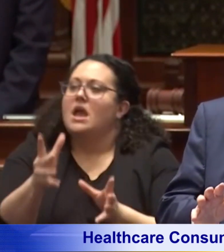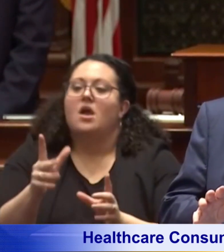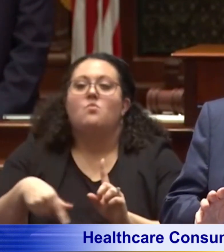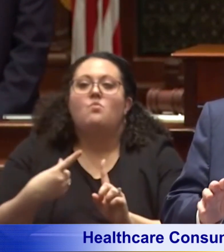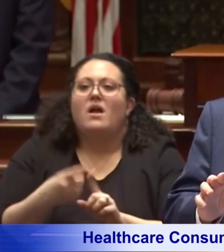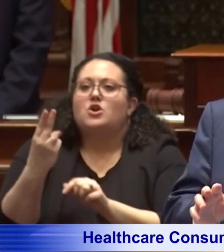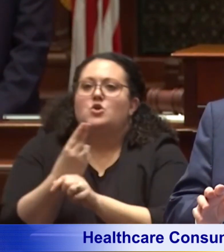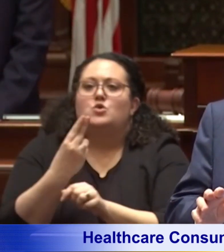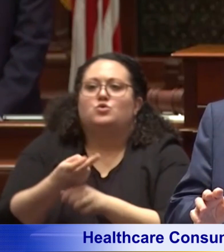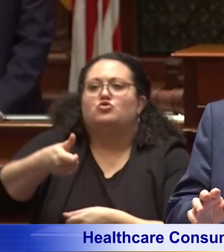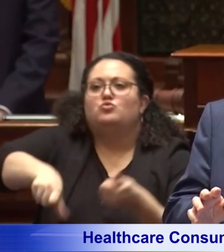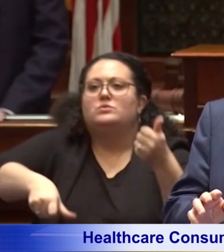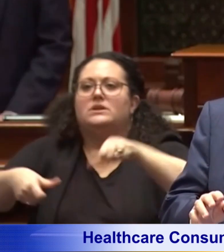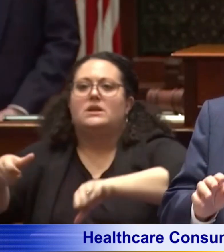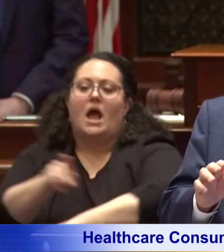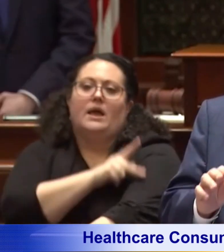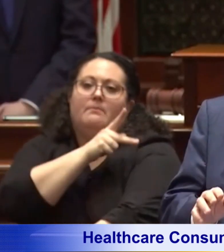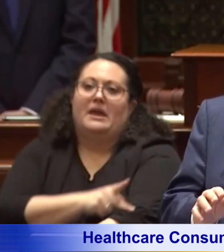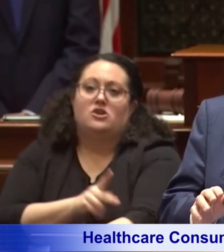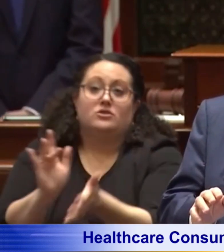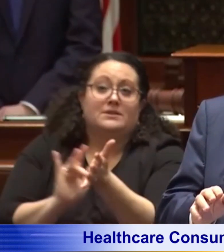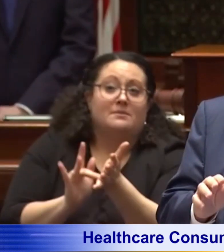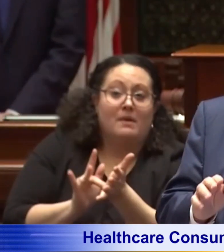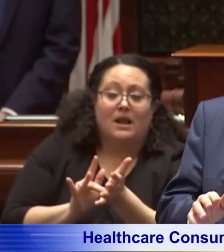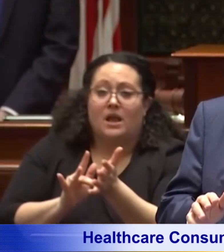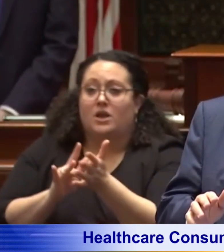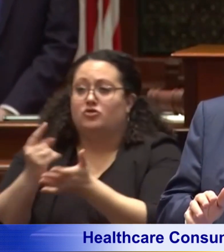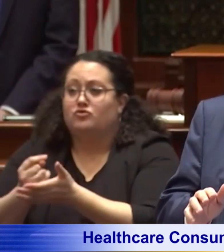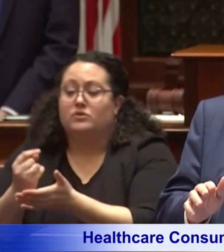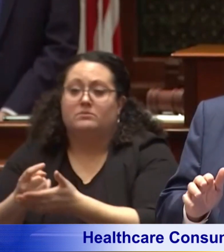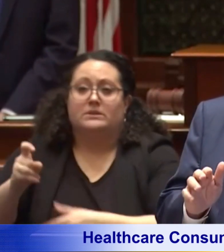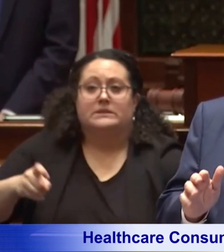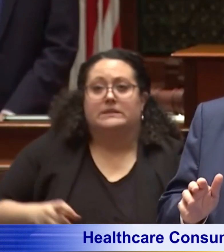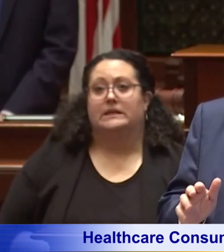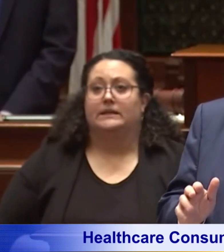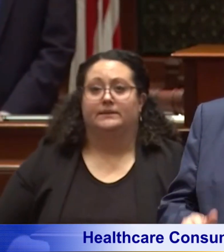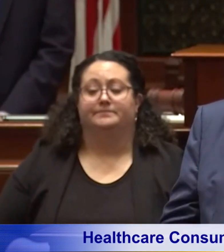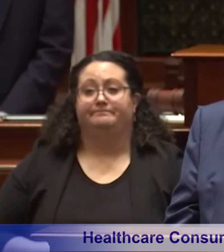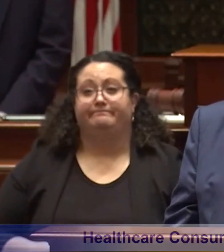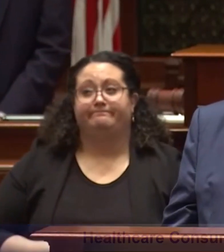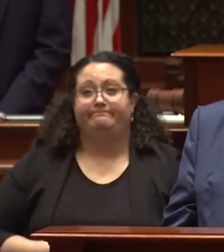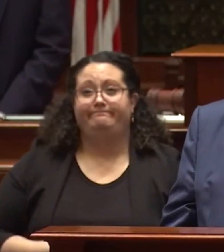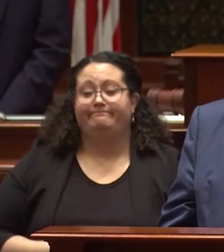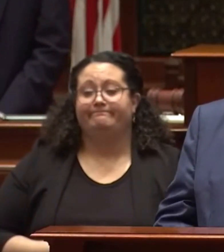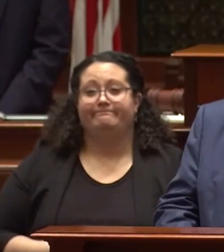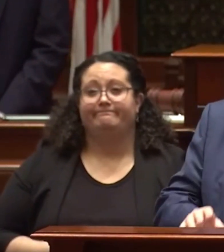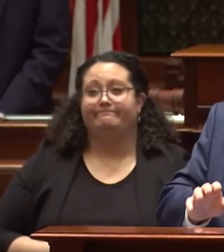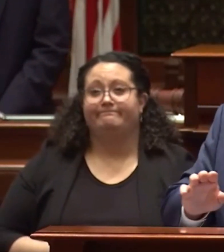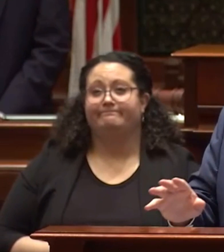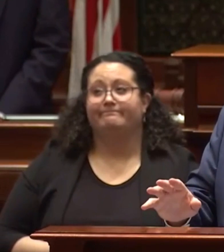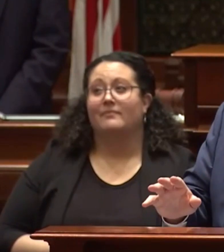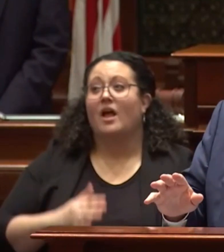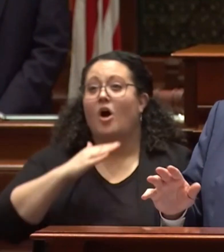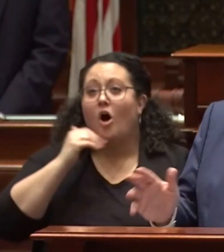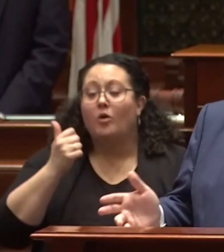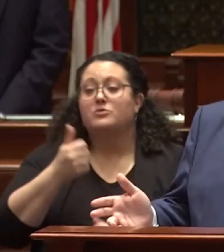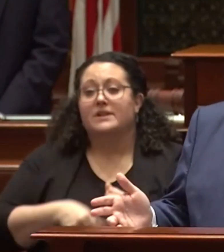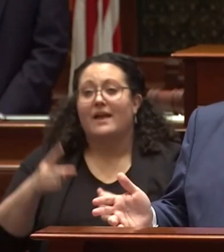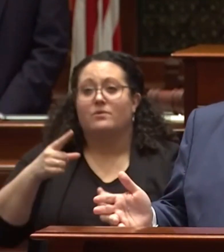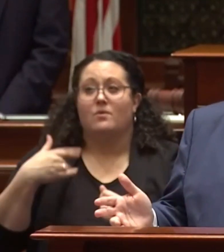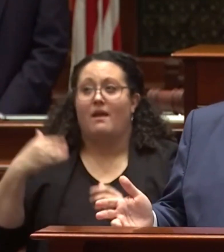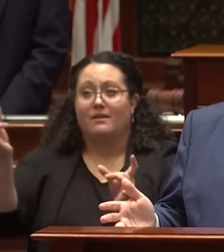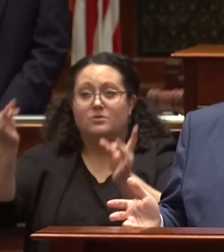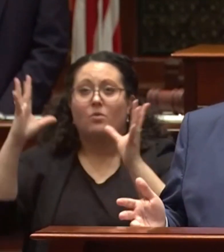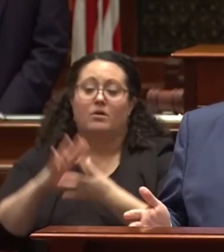often they are used to deny patients the medications and treatments that they desperately need. Almost everyone has a